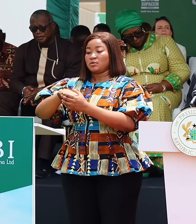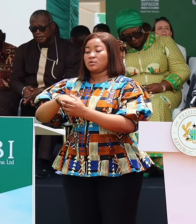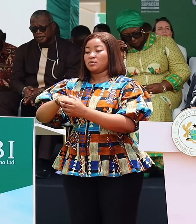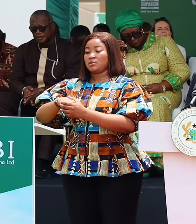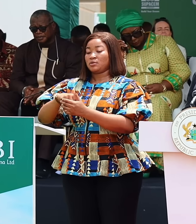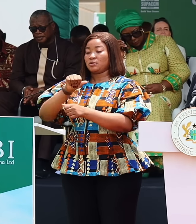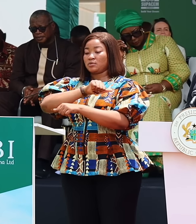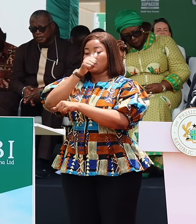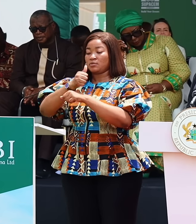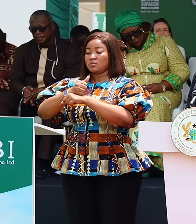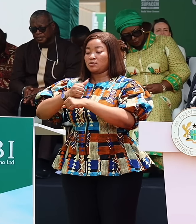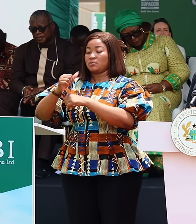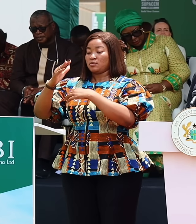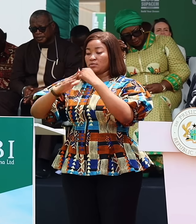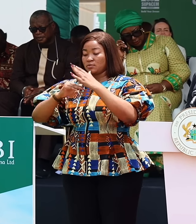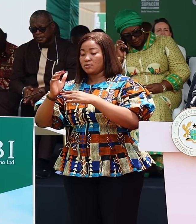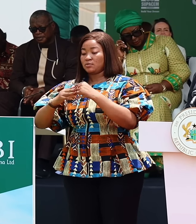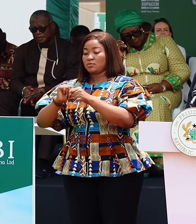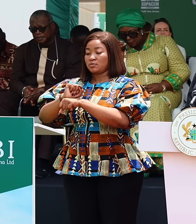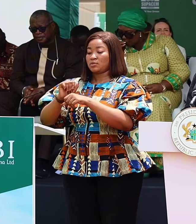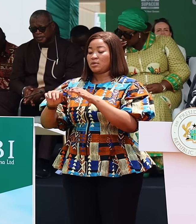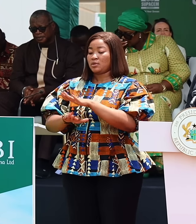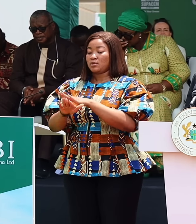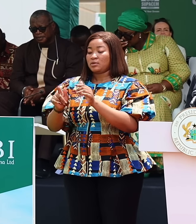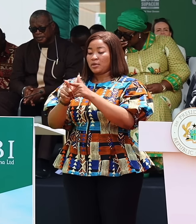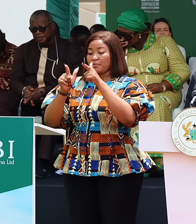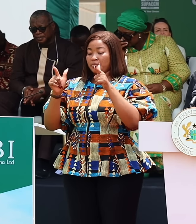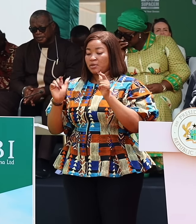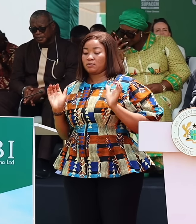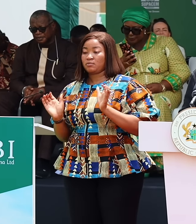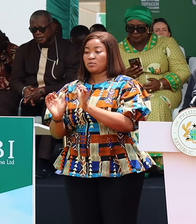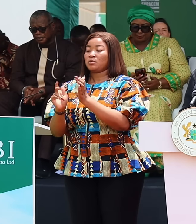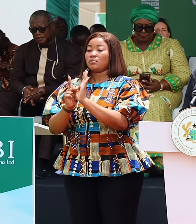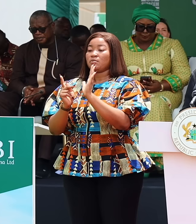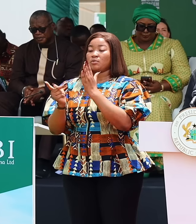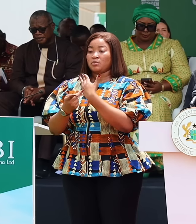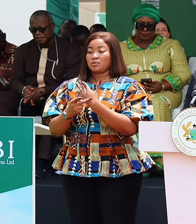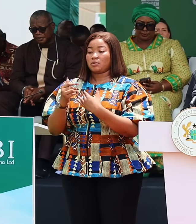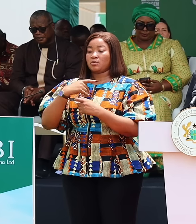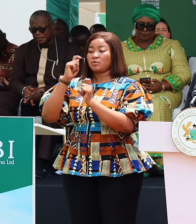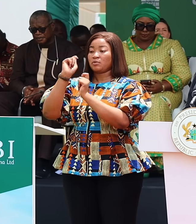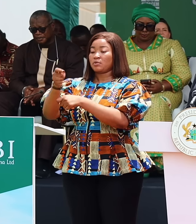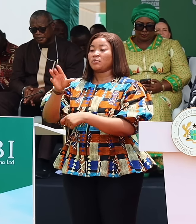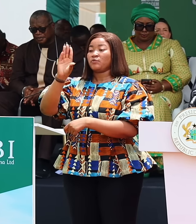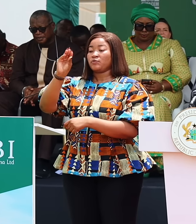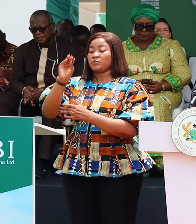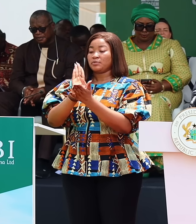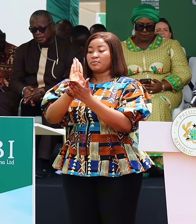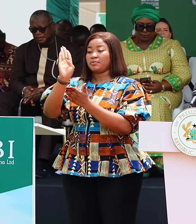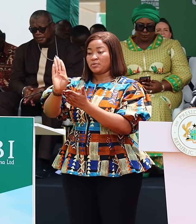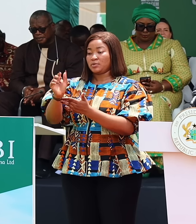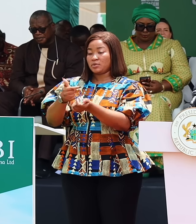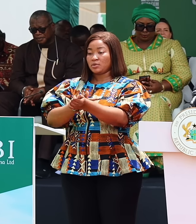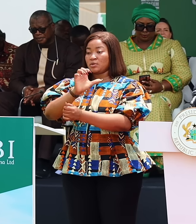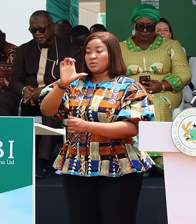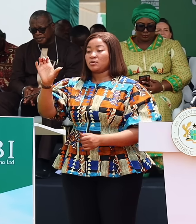infrastructure construction. Under our Big Push program, we've already awarded 50 billion cedis worth of